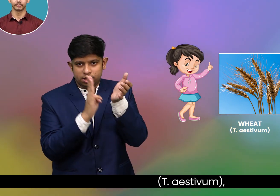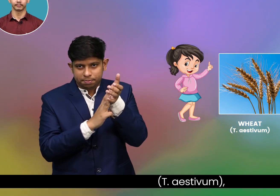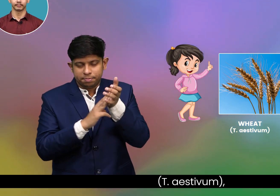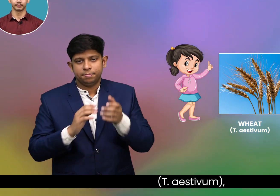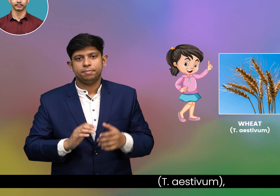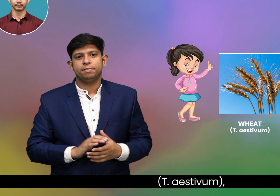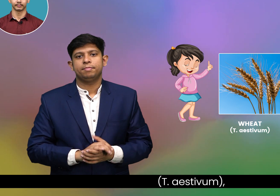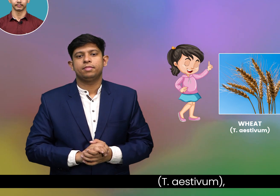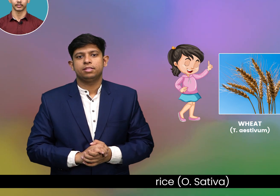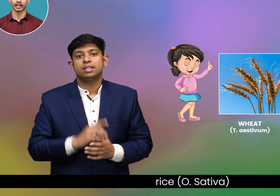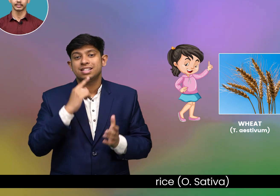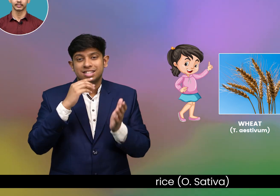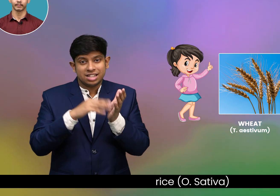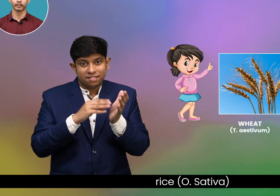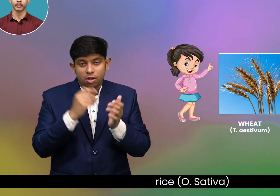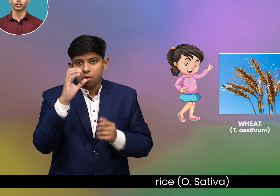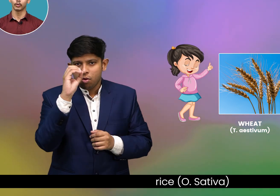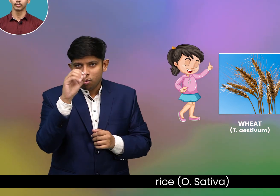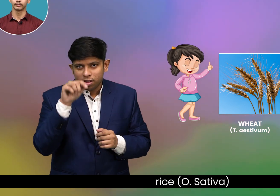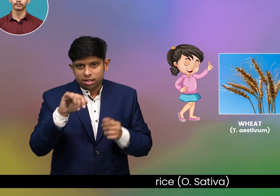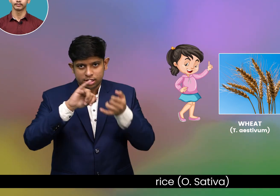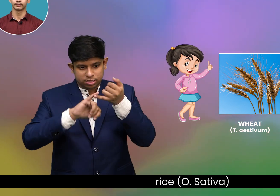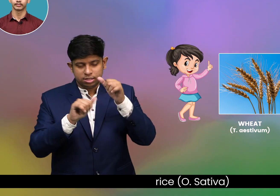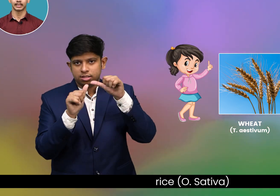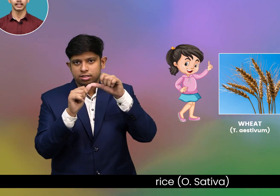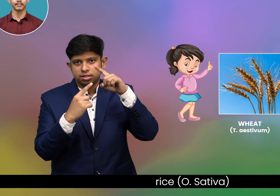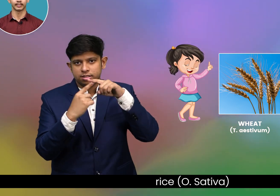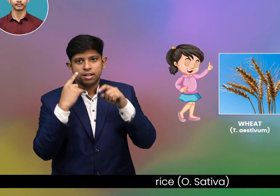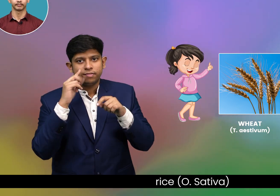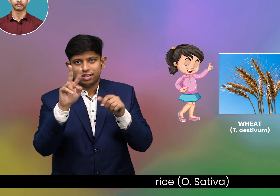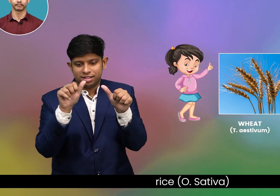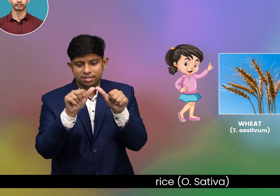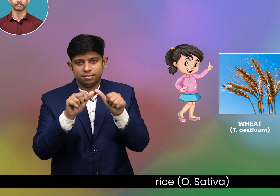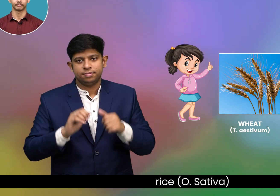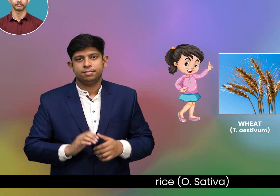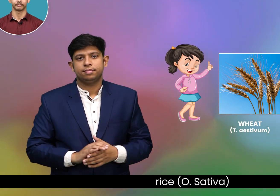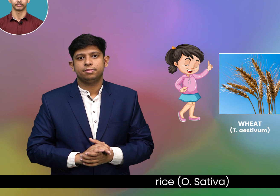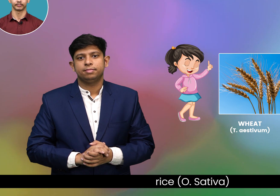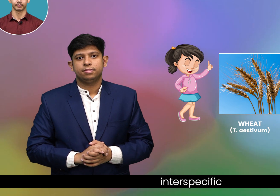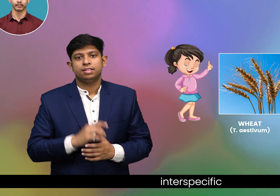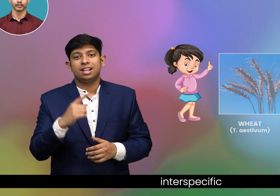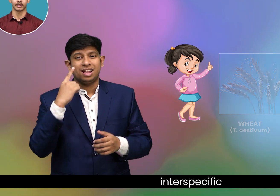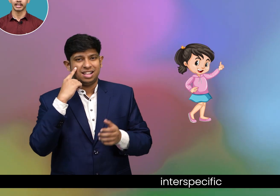aestivum, rice O. sativa.